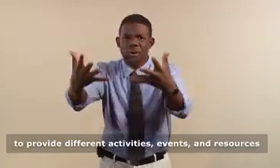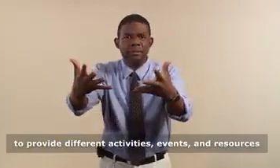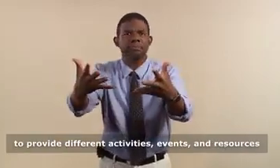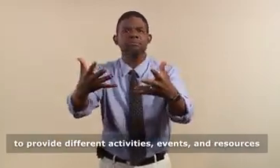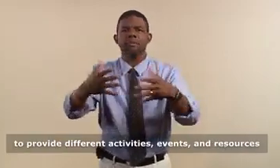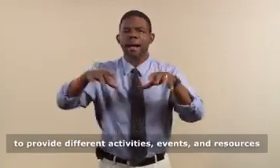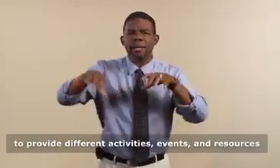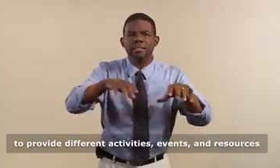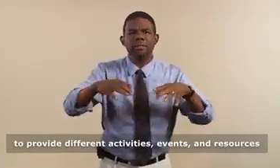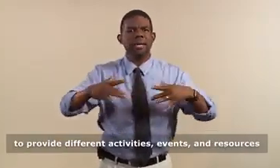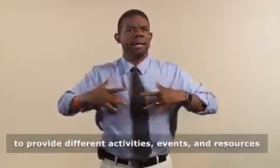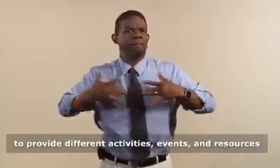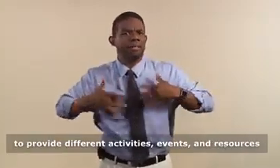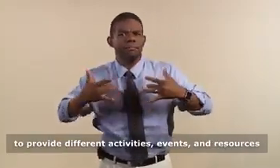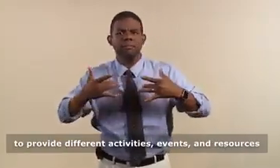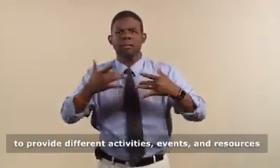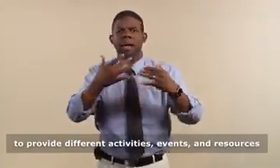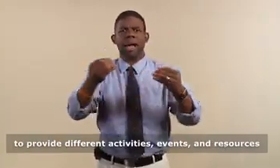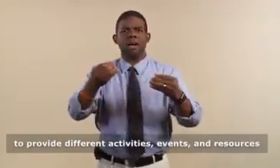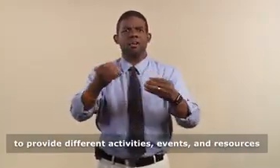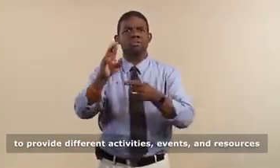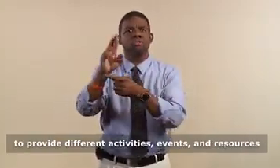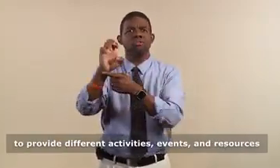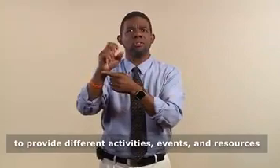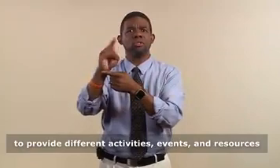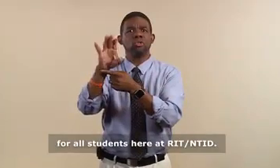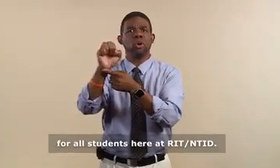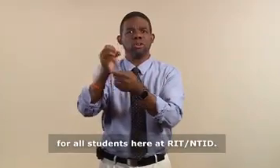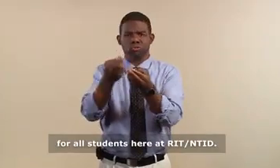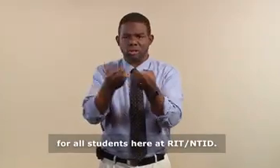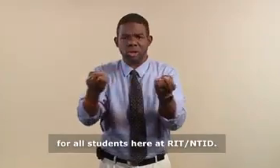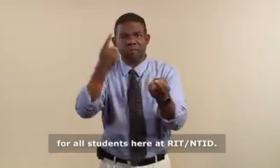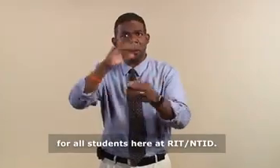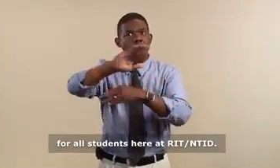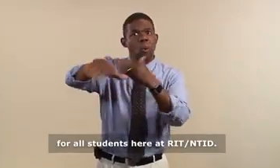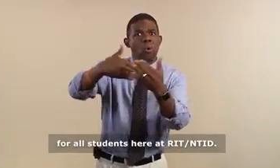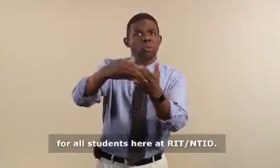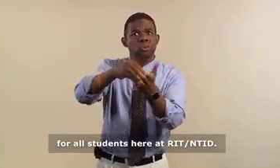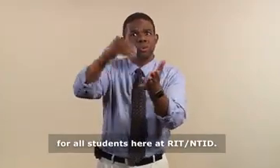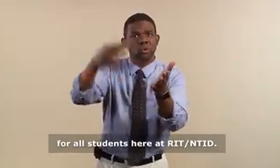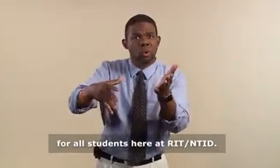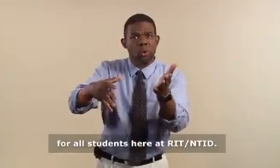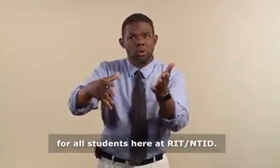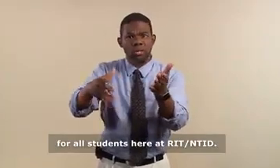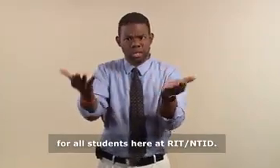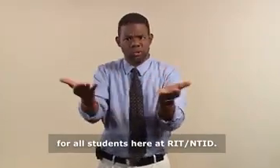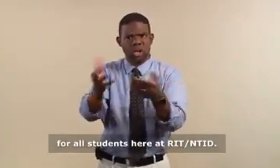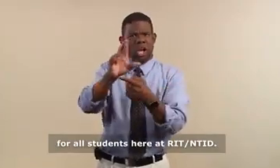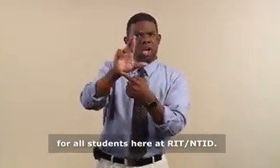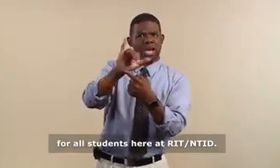different activities, events, and resources for all students here at RIT-NTID.